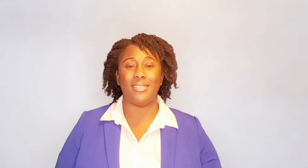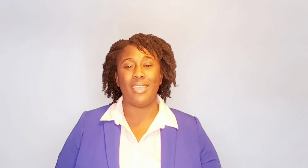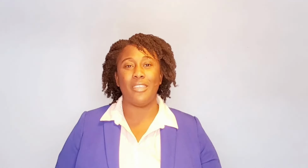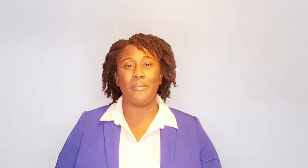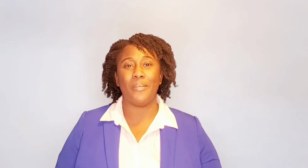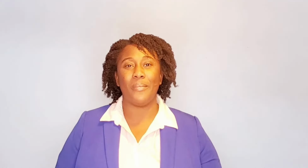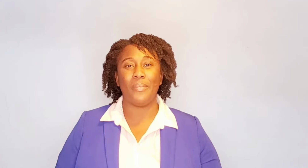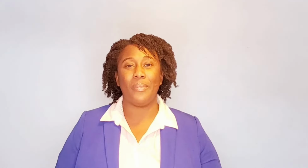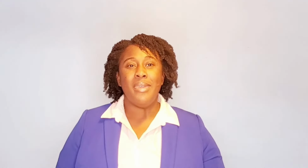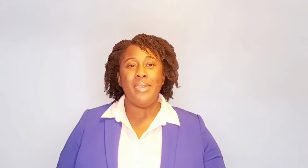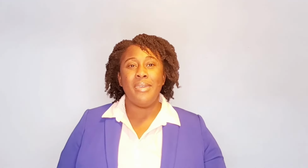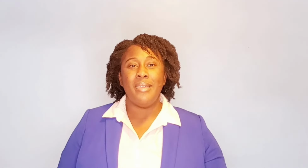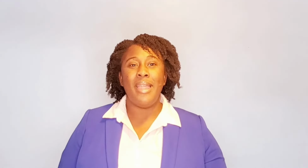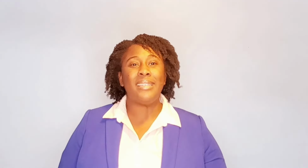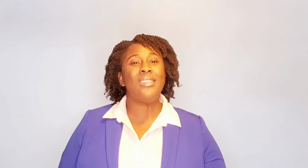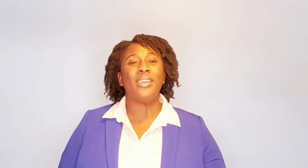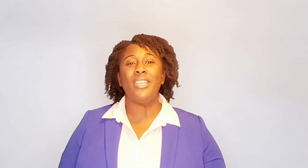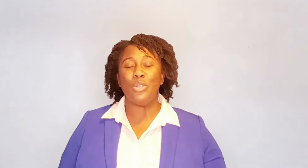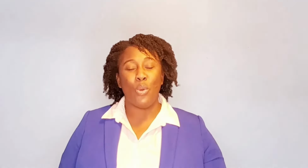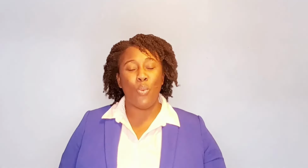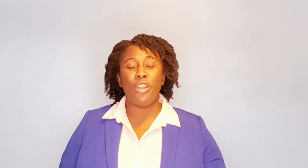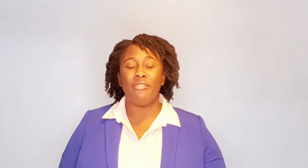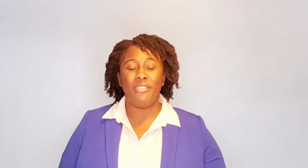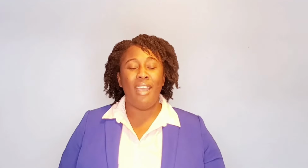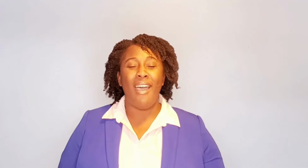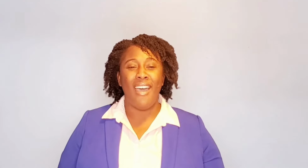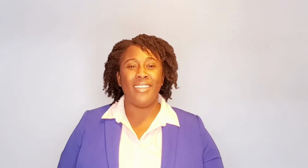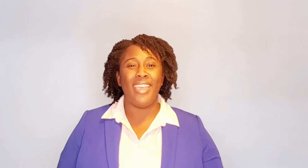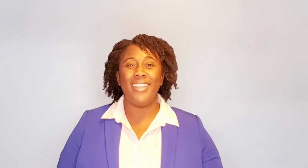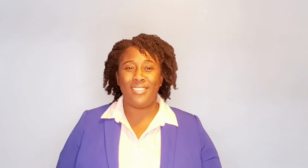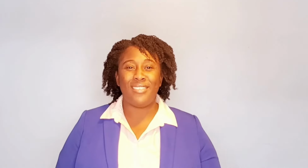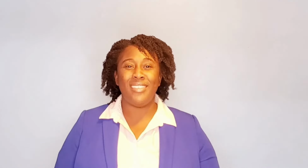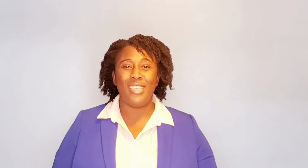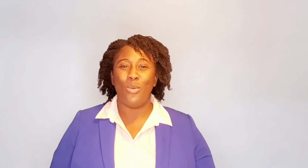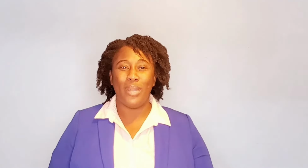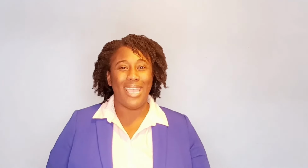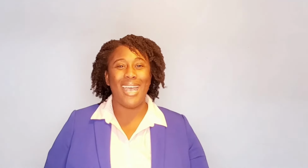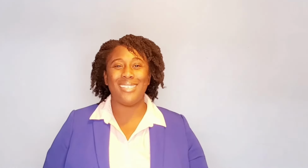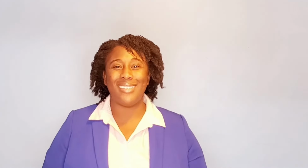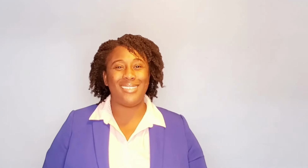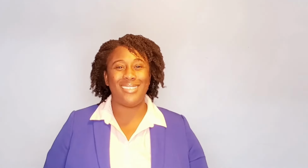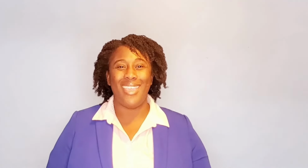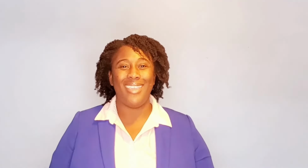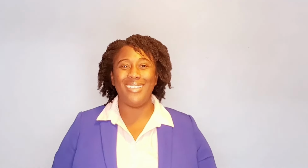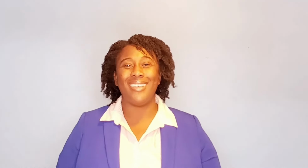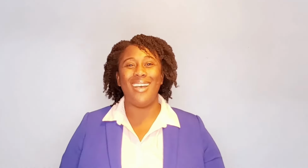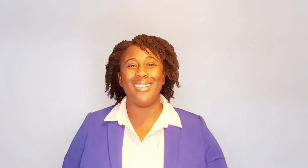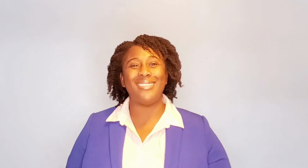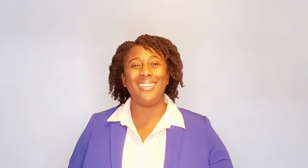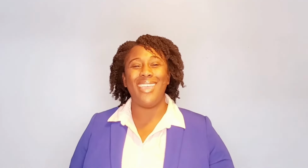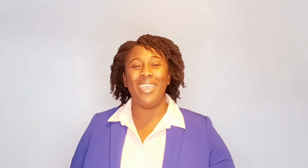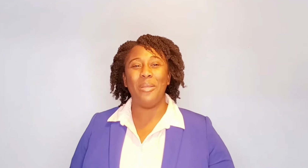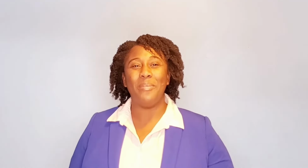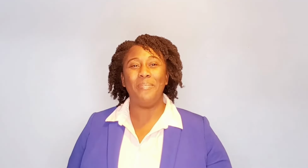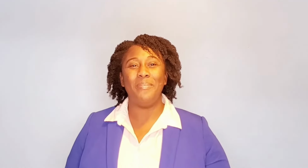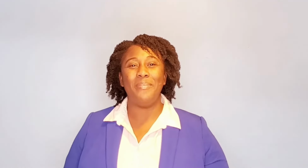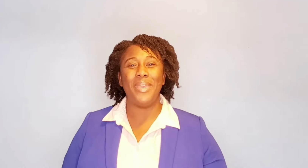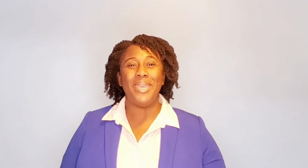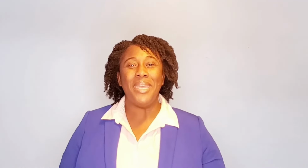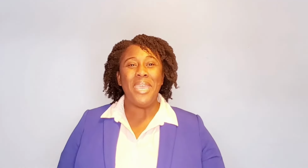fasting. Let's look into the Word of God and see what He has to say to us today. In